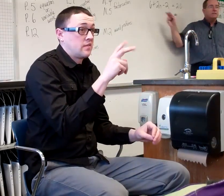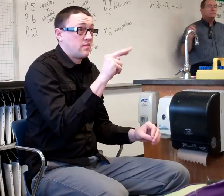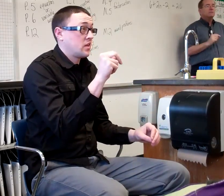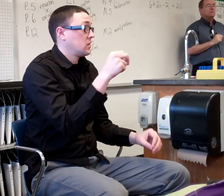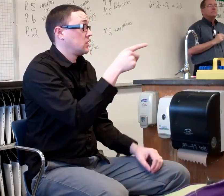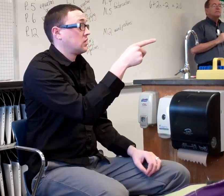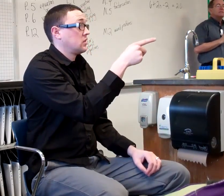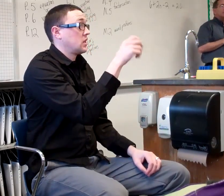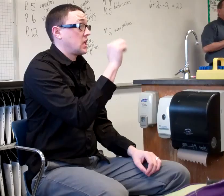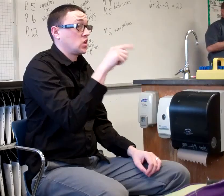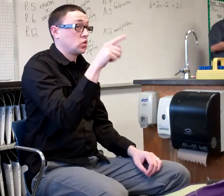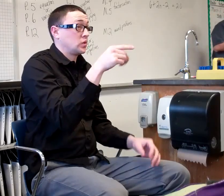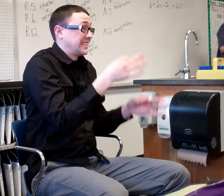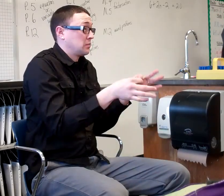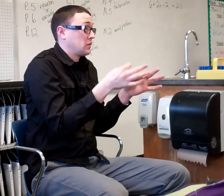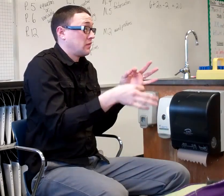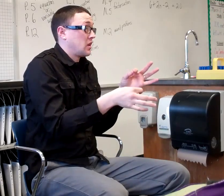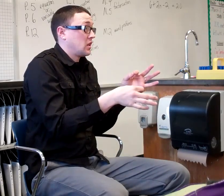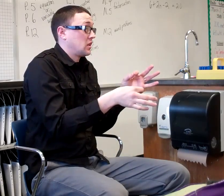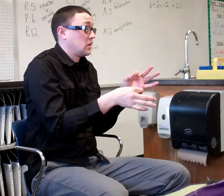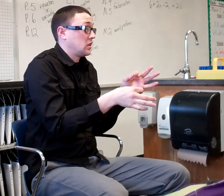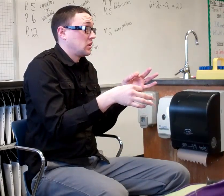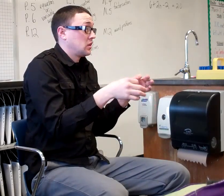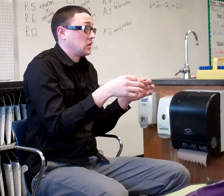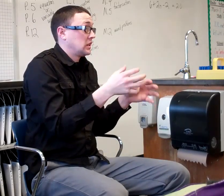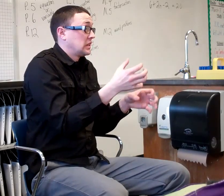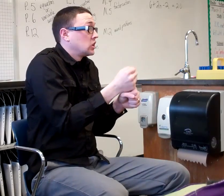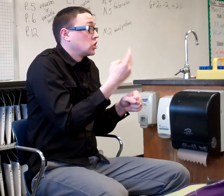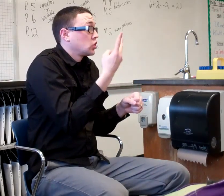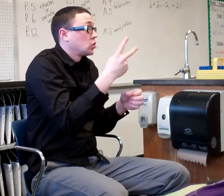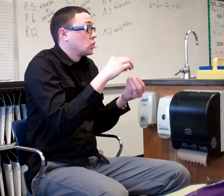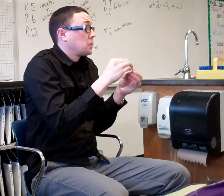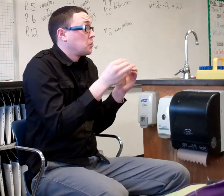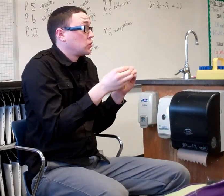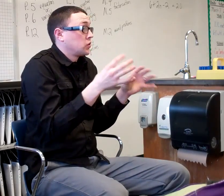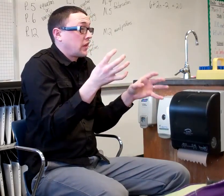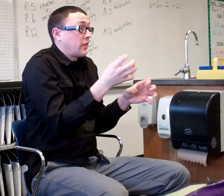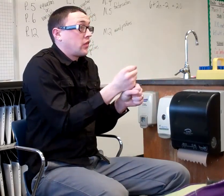simplify and put two numbers together?